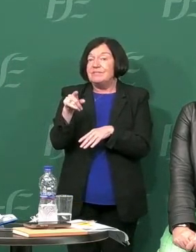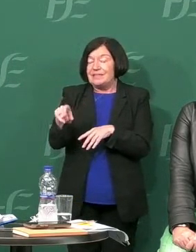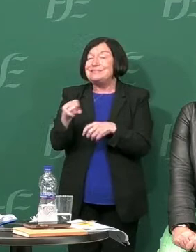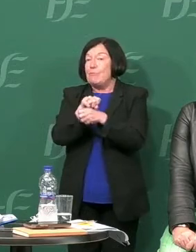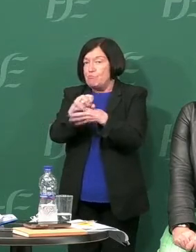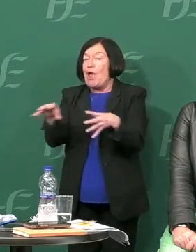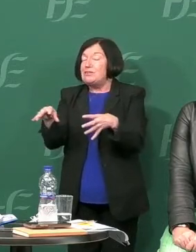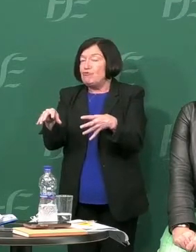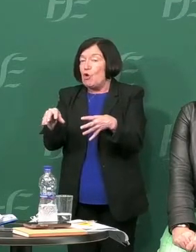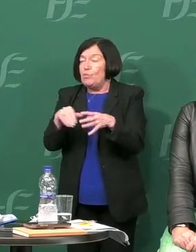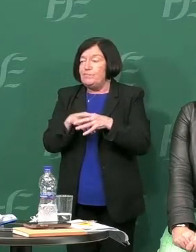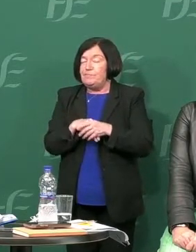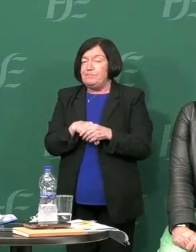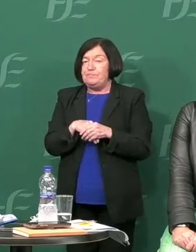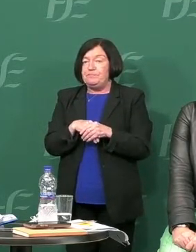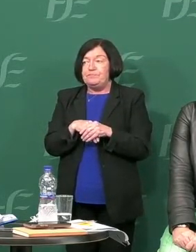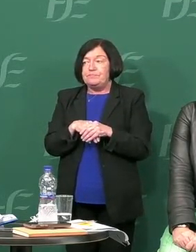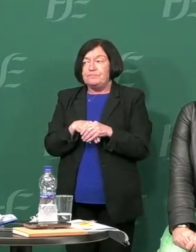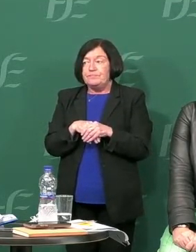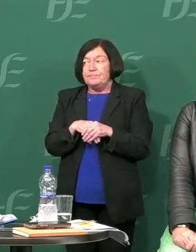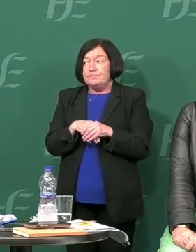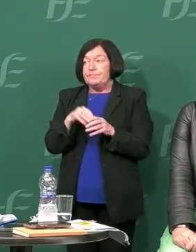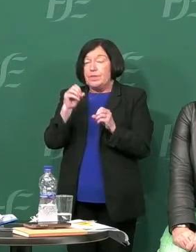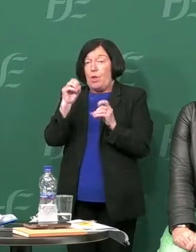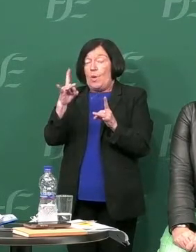breakthrough case.